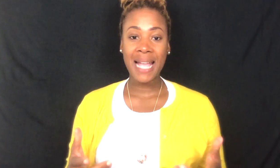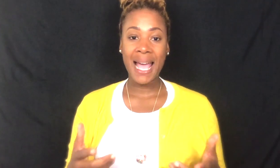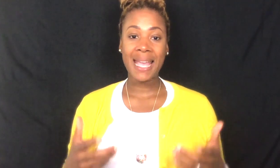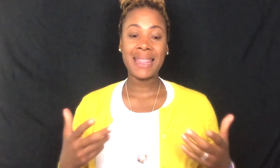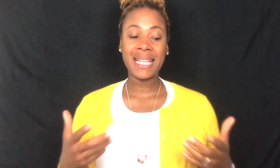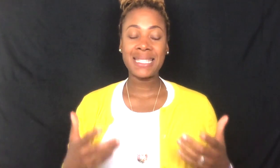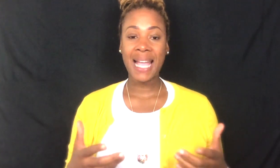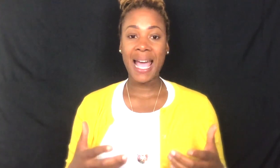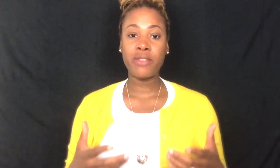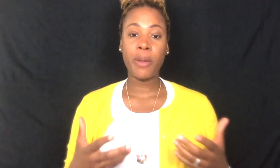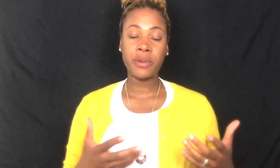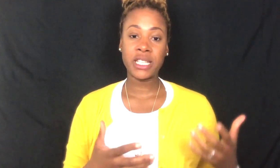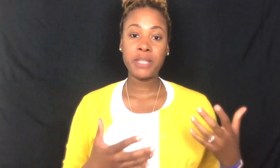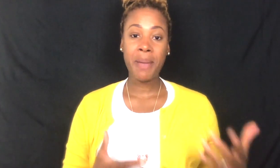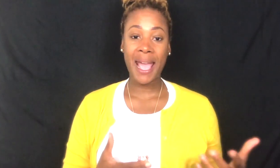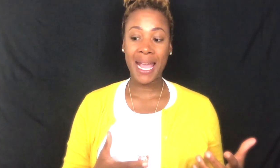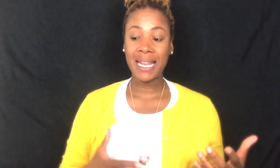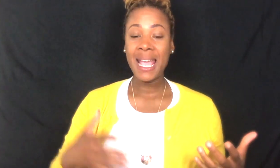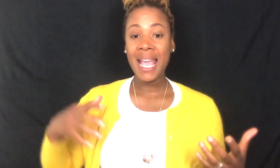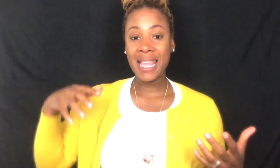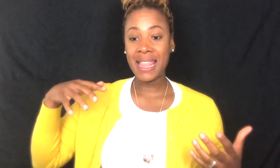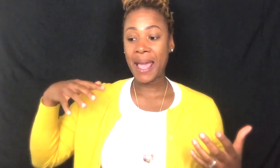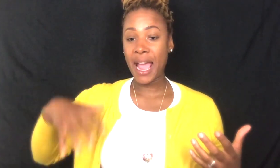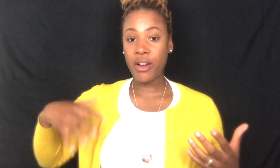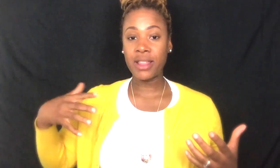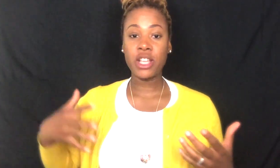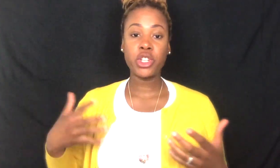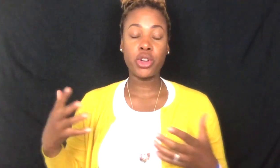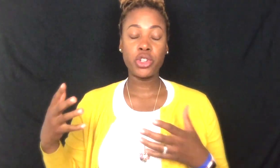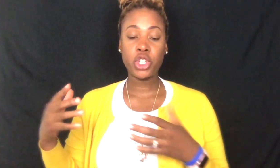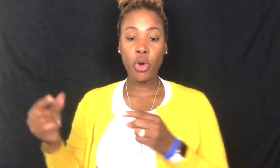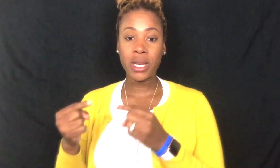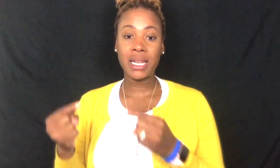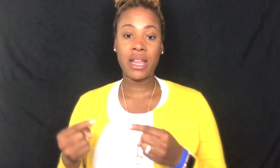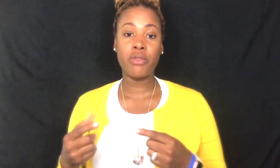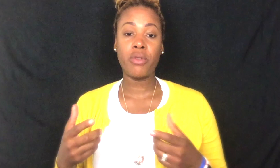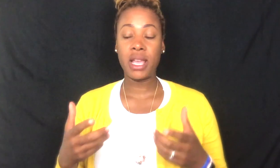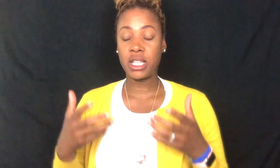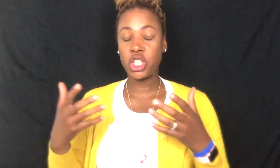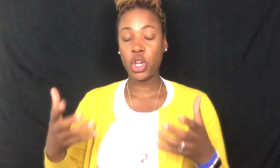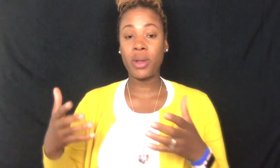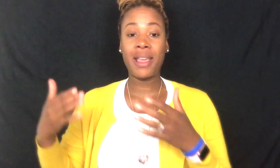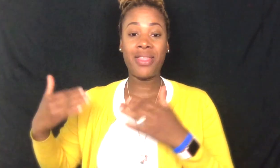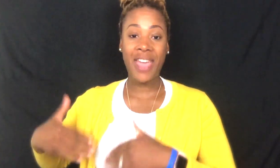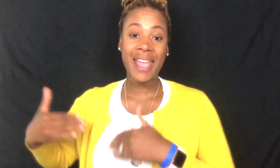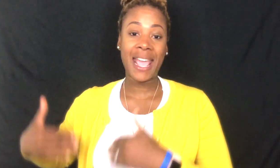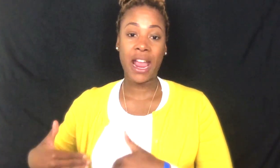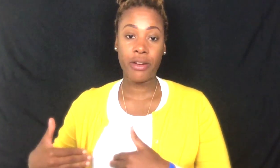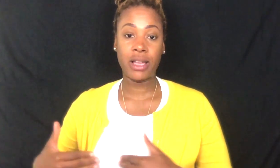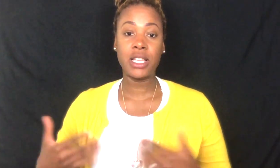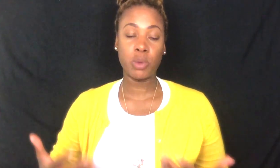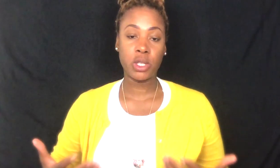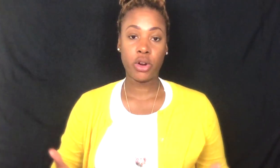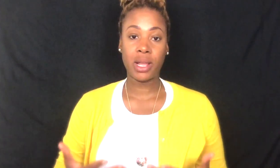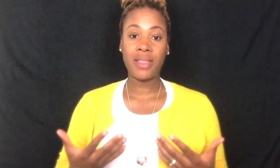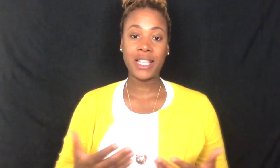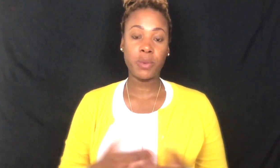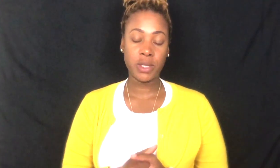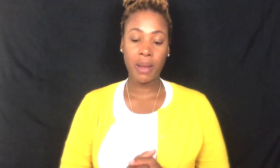sign represents pain, and the area that you're showing it near, it's showing that area is what's hurting. That's what's bothering